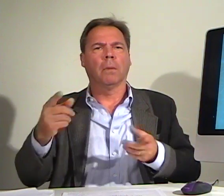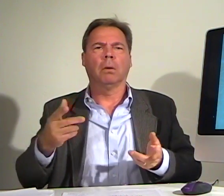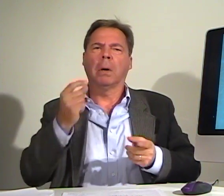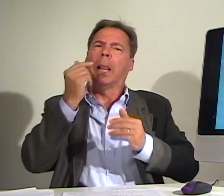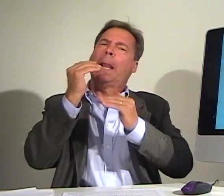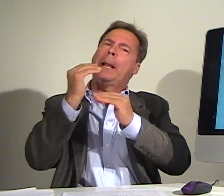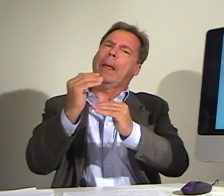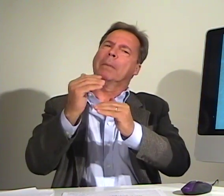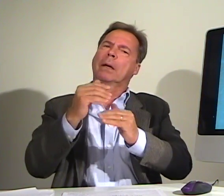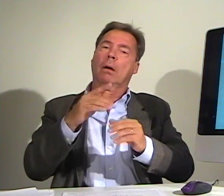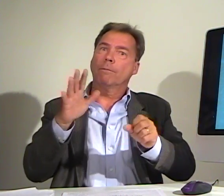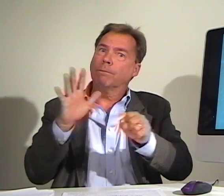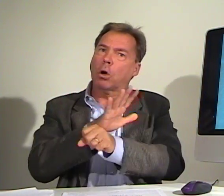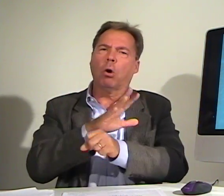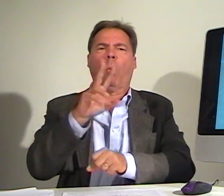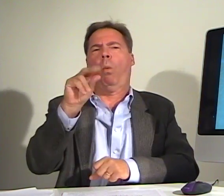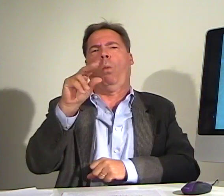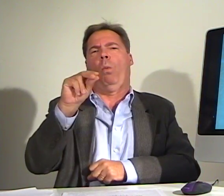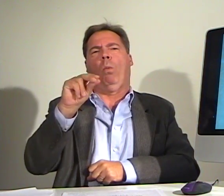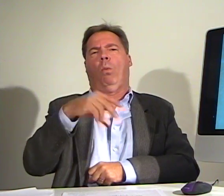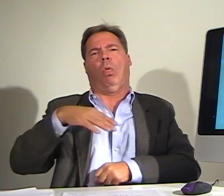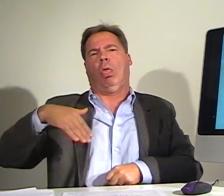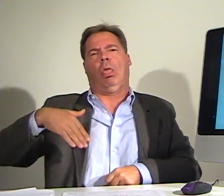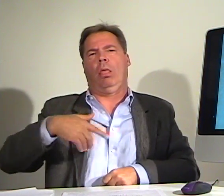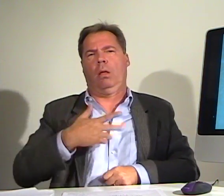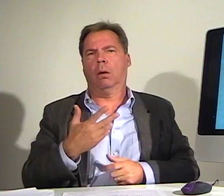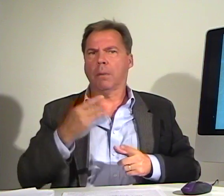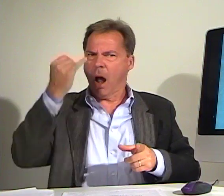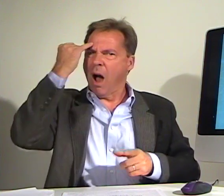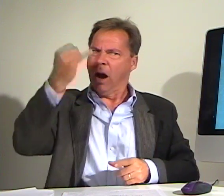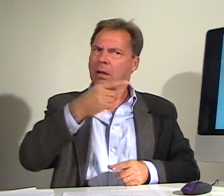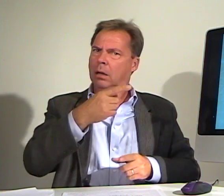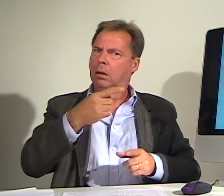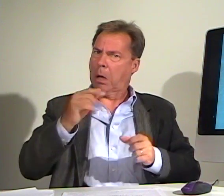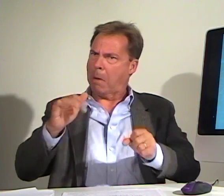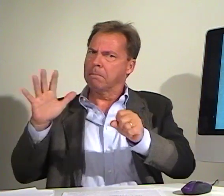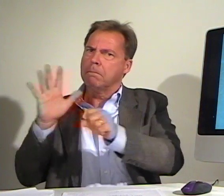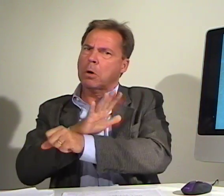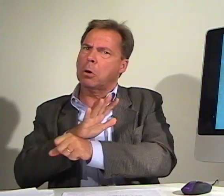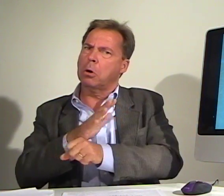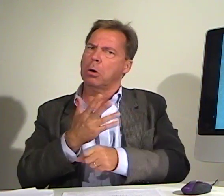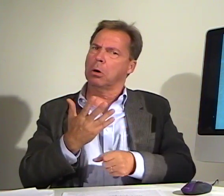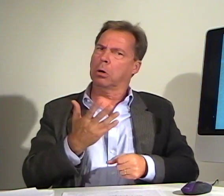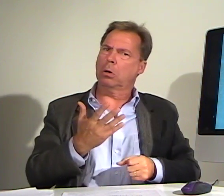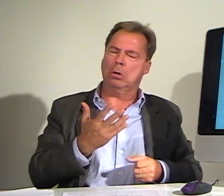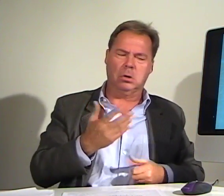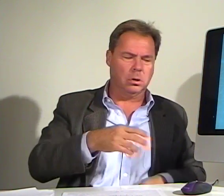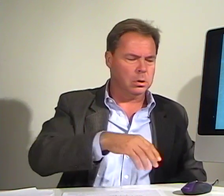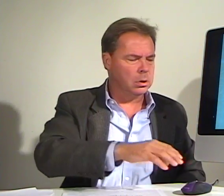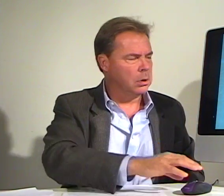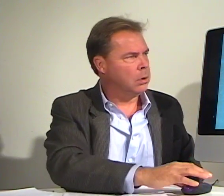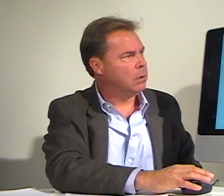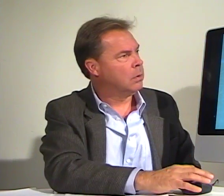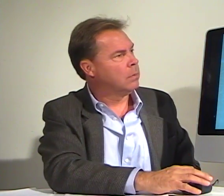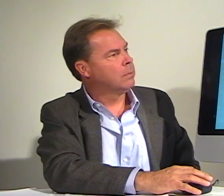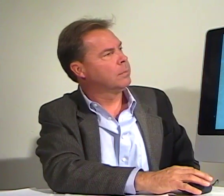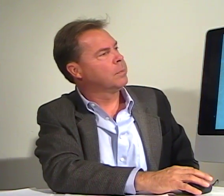so again, this is another example, a limited example, but an example of universal design and how it can benefit more than just those who are